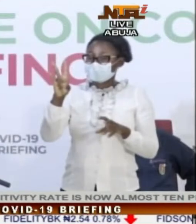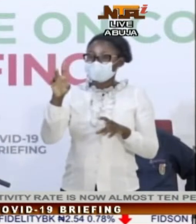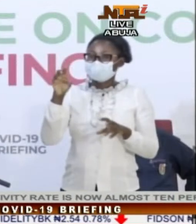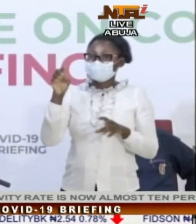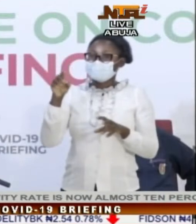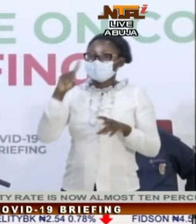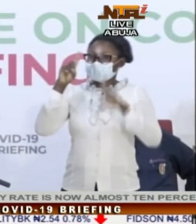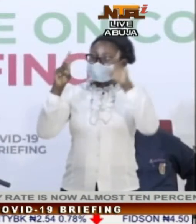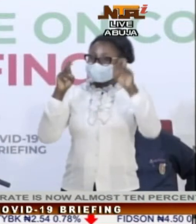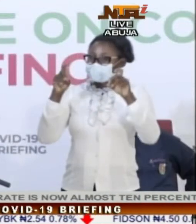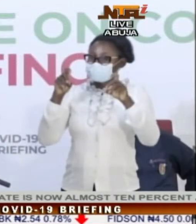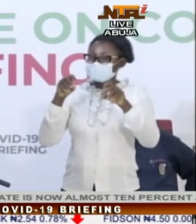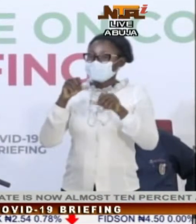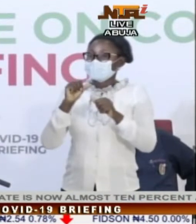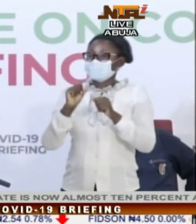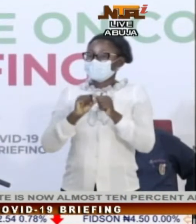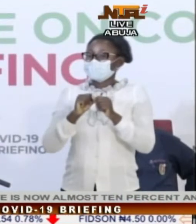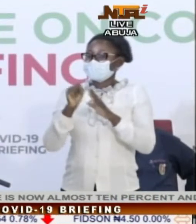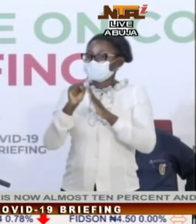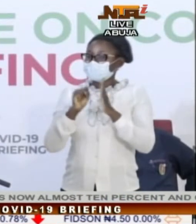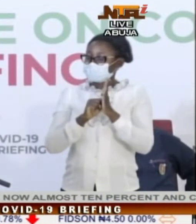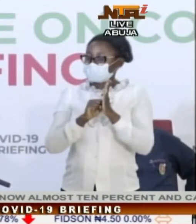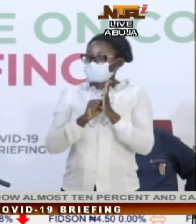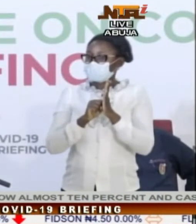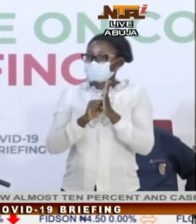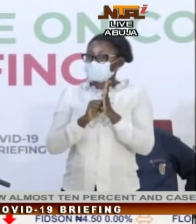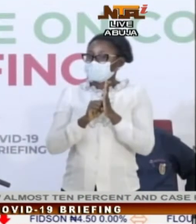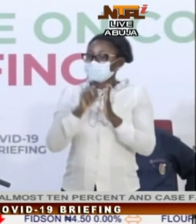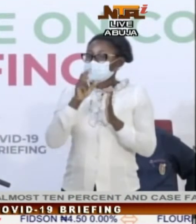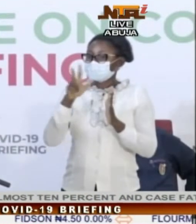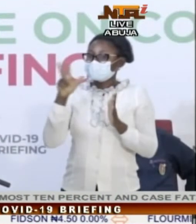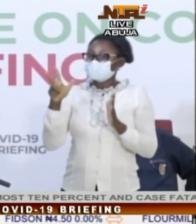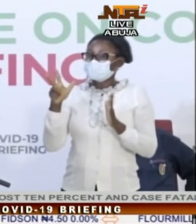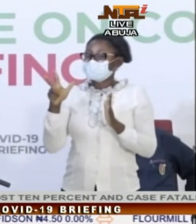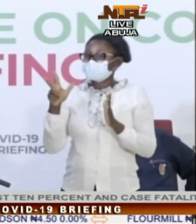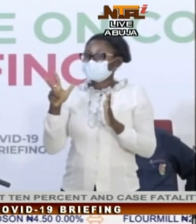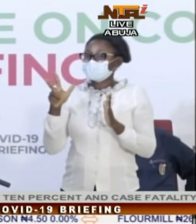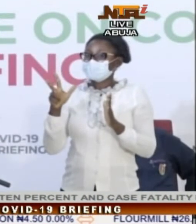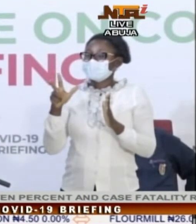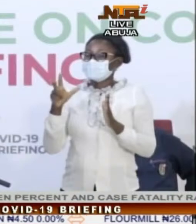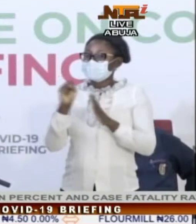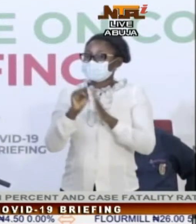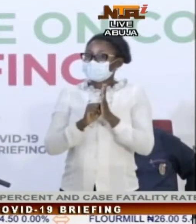states, 37,000 samples in a week, but 3 states tested only